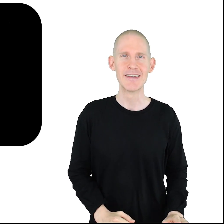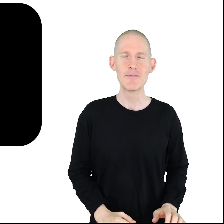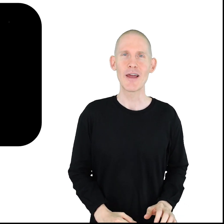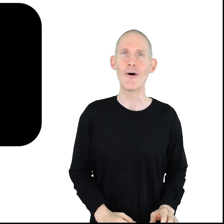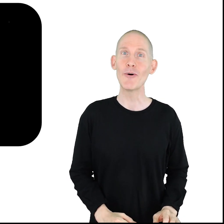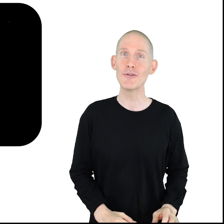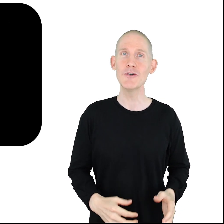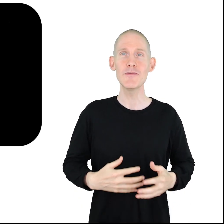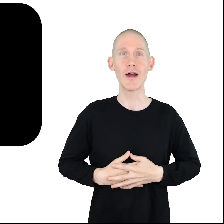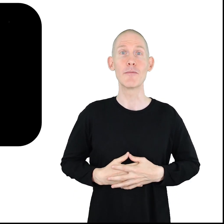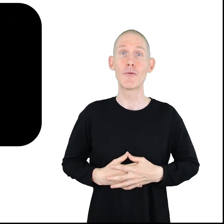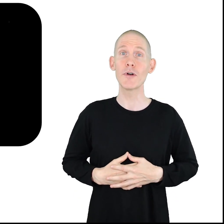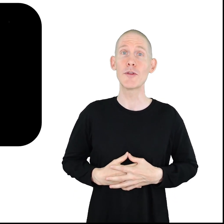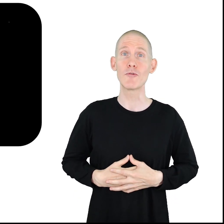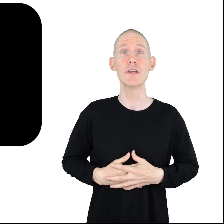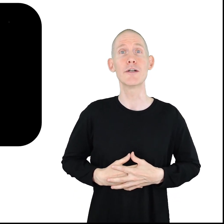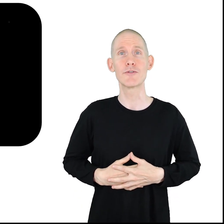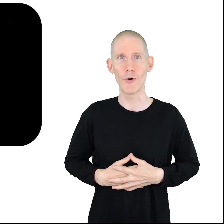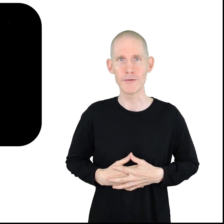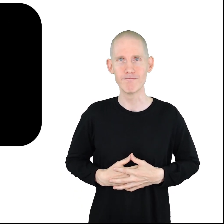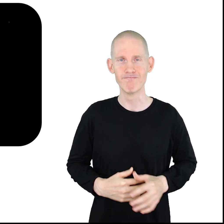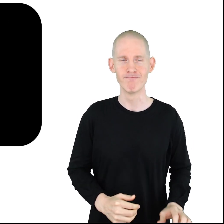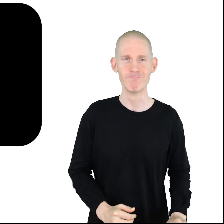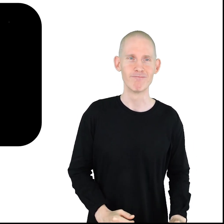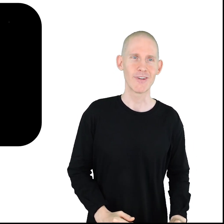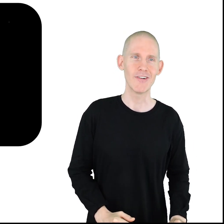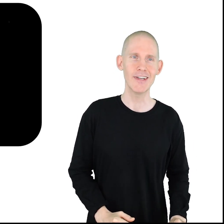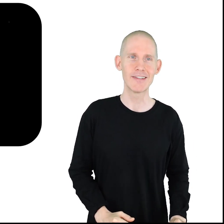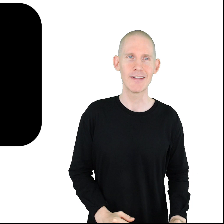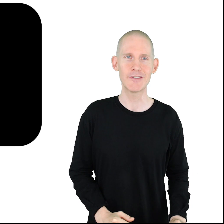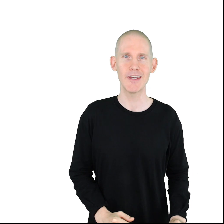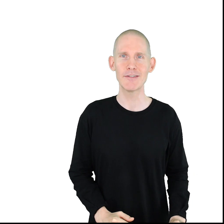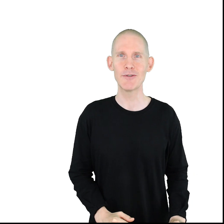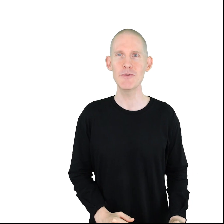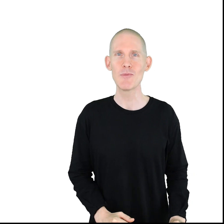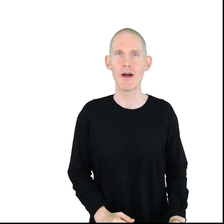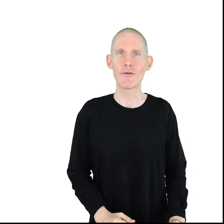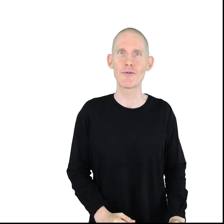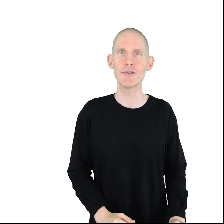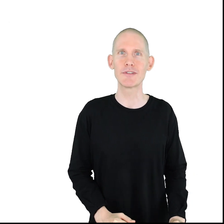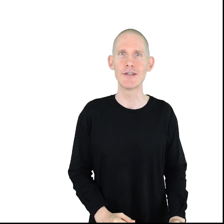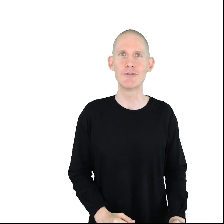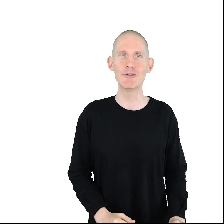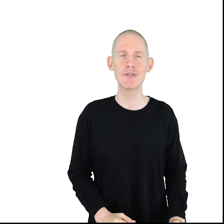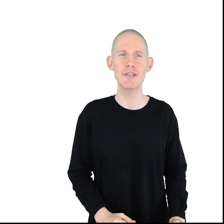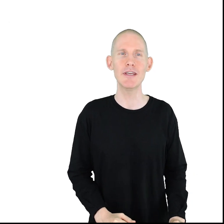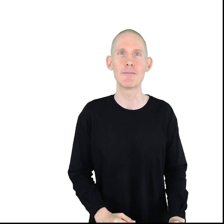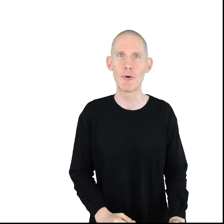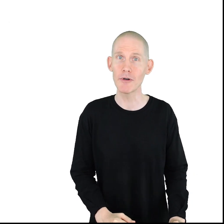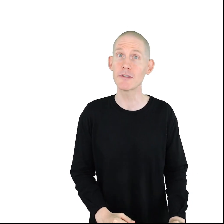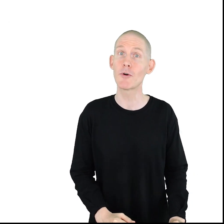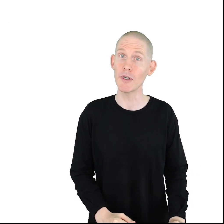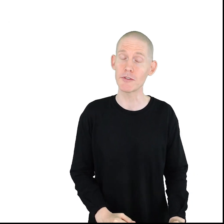How old are you? I'm 43 years old. Alright, let's get to our first juicy, important question.